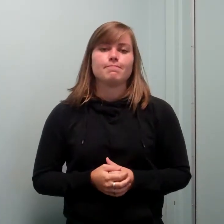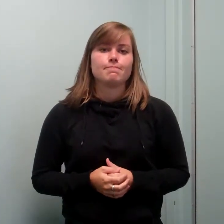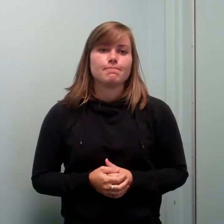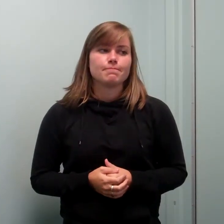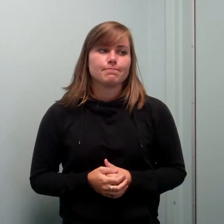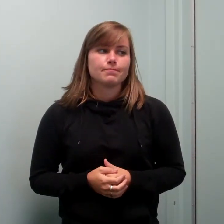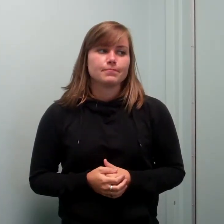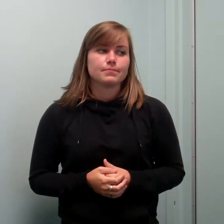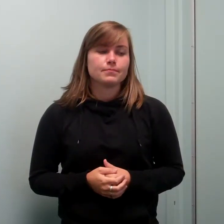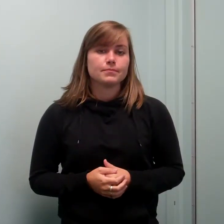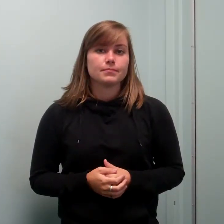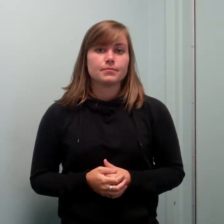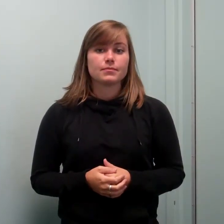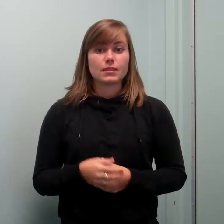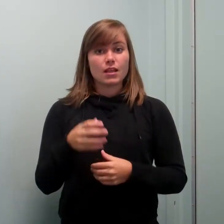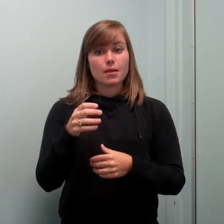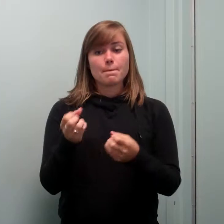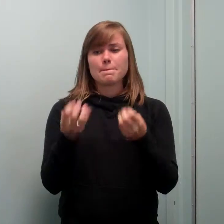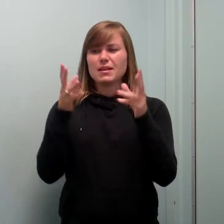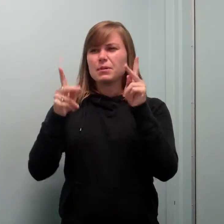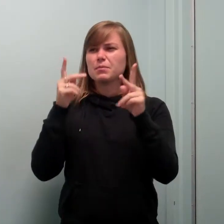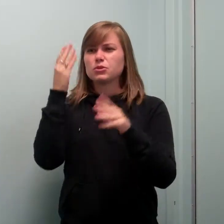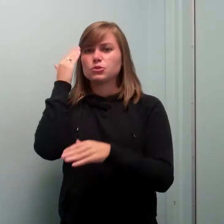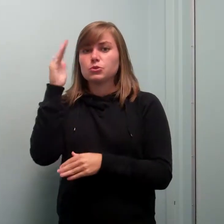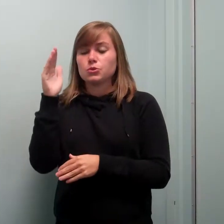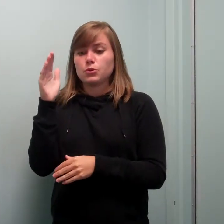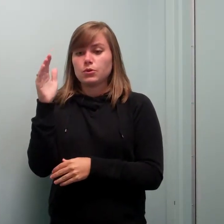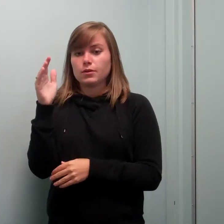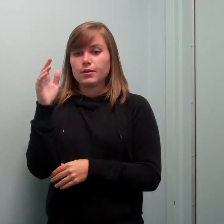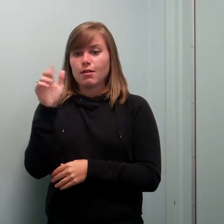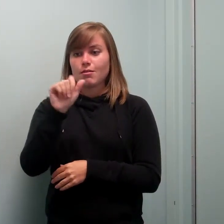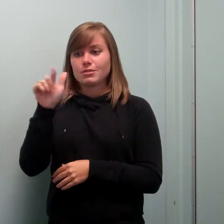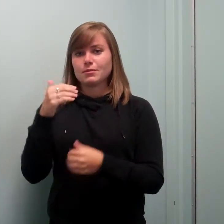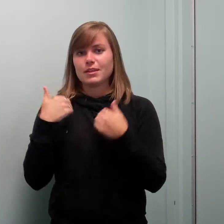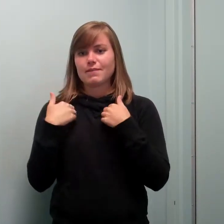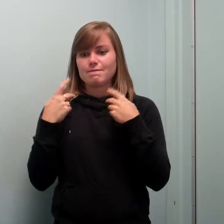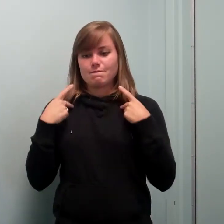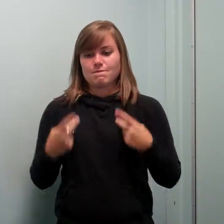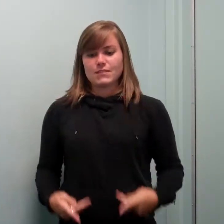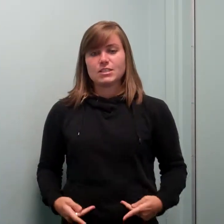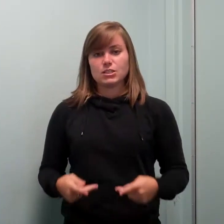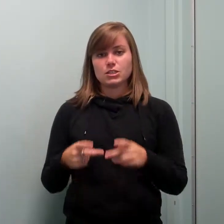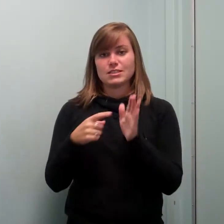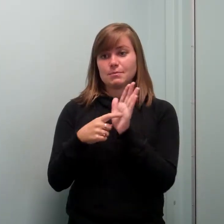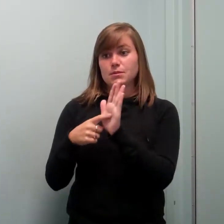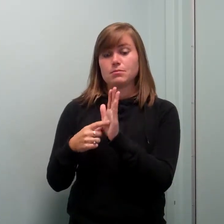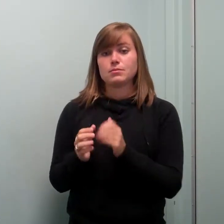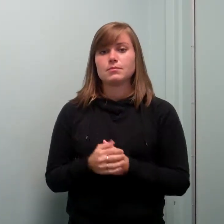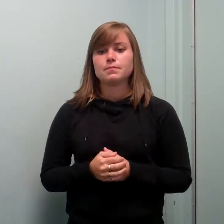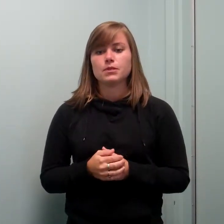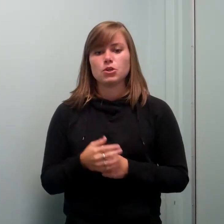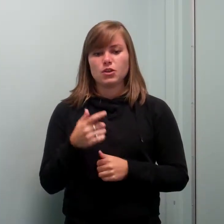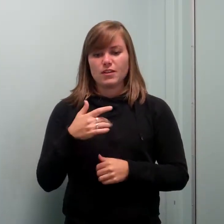actually has physical symptoms, as well as cognitive symptoms. You lose your sense of balance, you get muscle